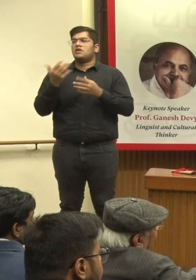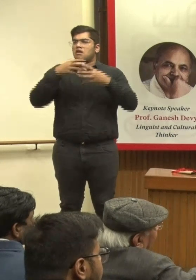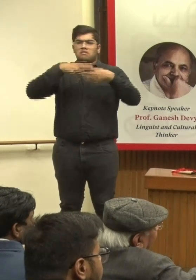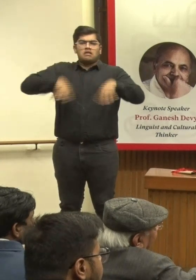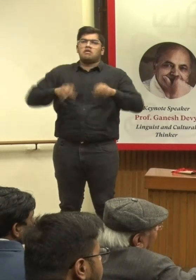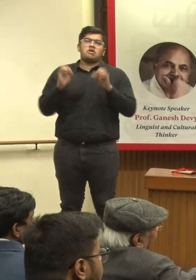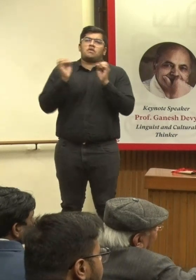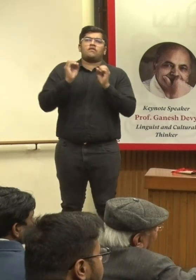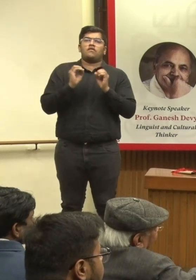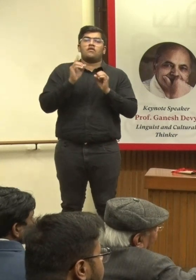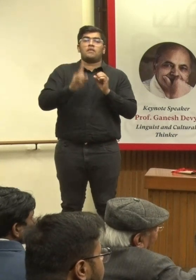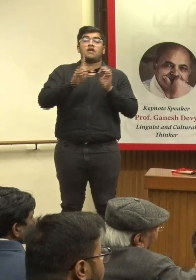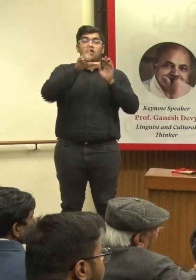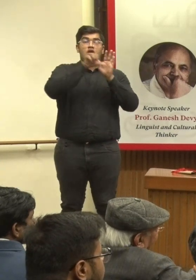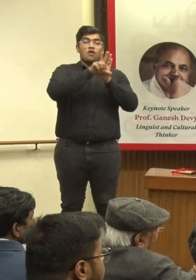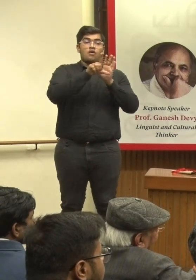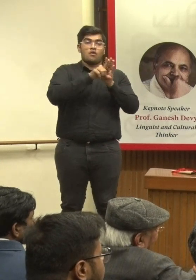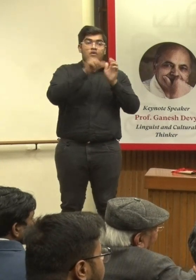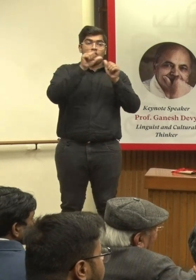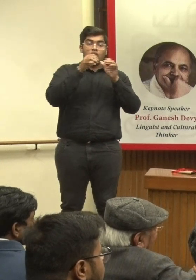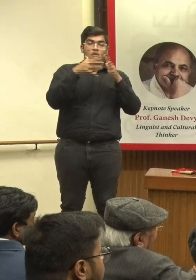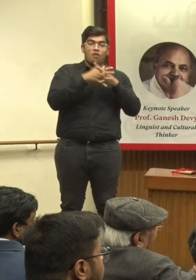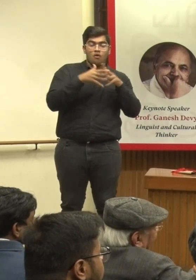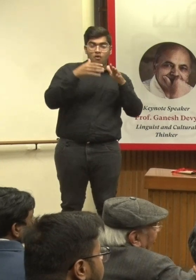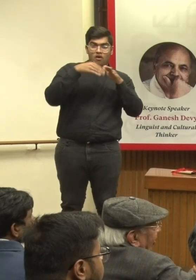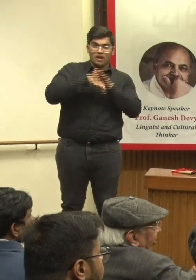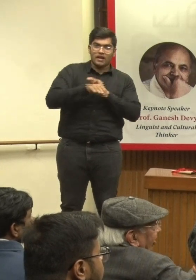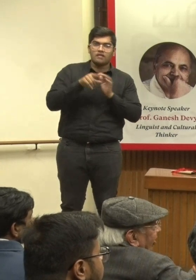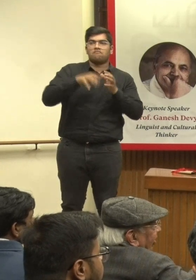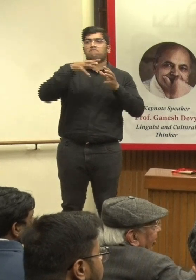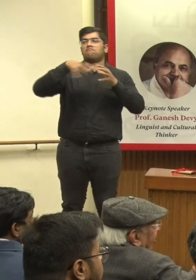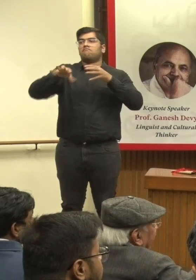Law has bifurcated us,